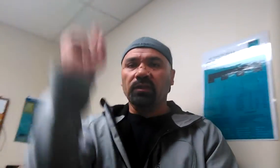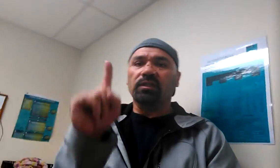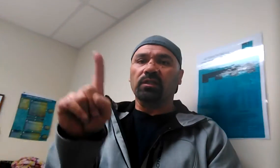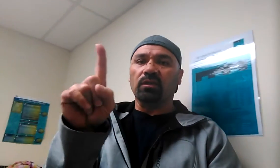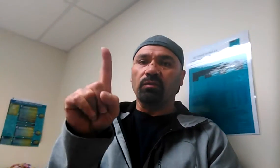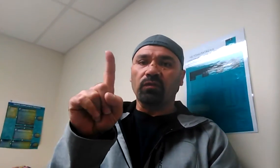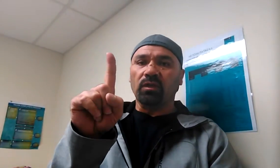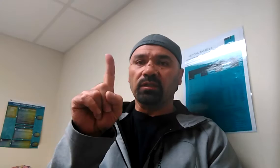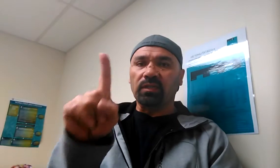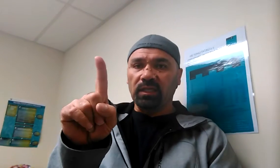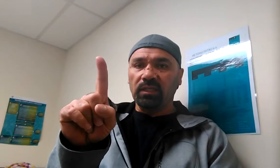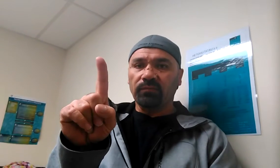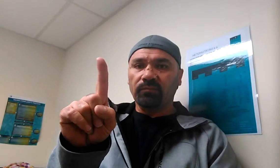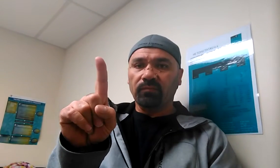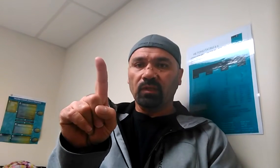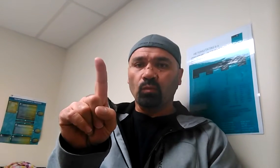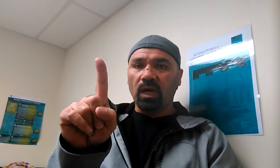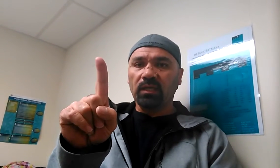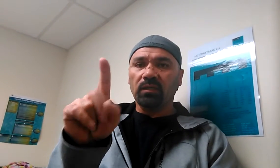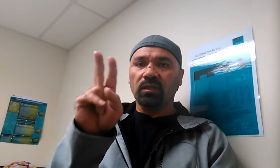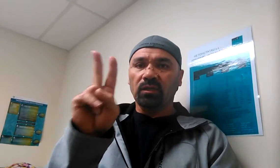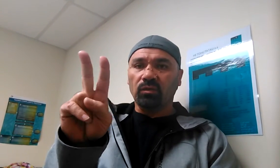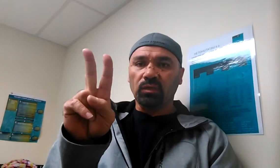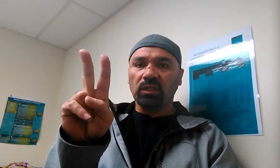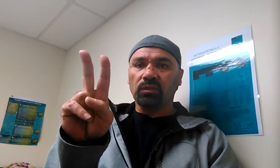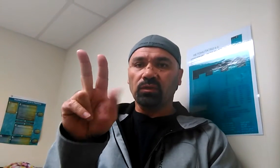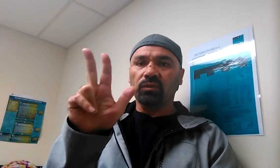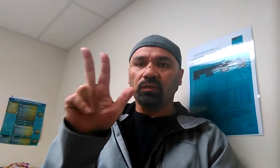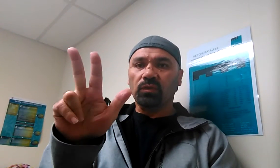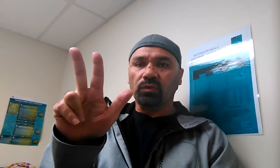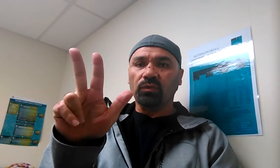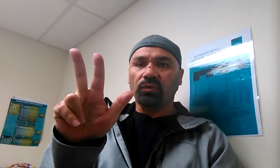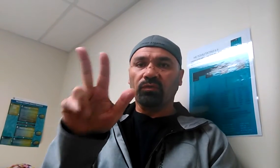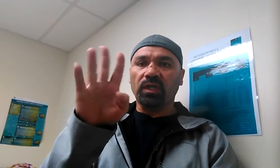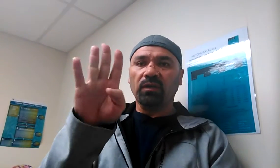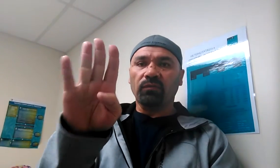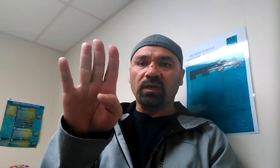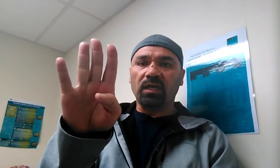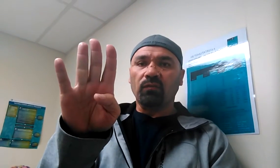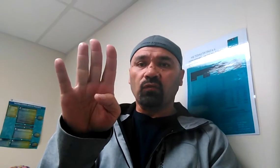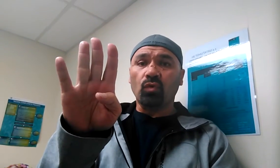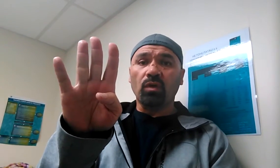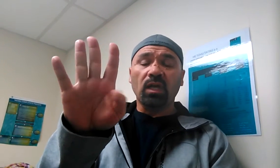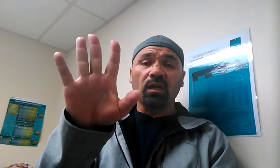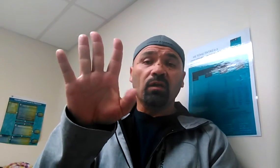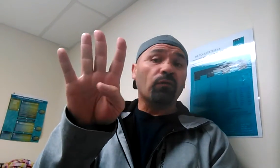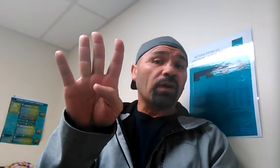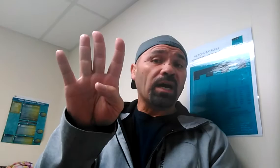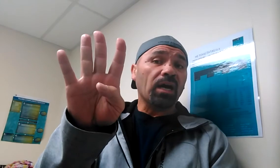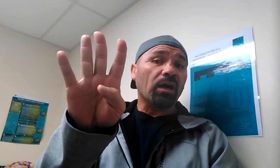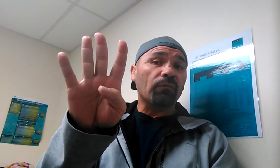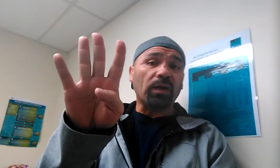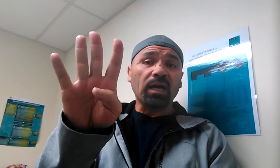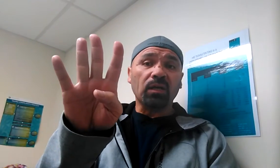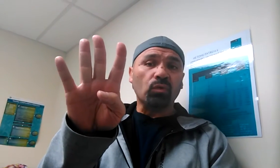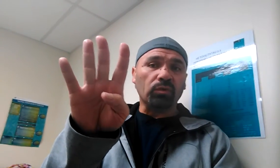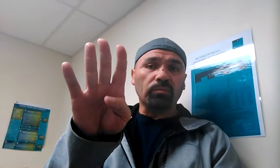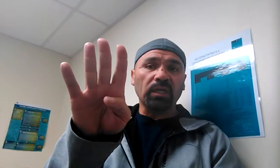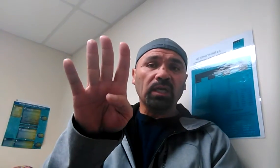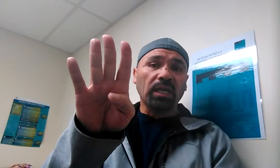this. So we've got tahi, 1, rua, 2, toru, 3, wha, 4, wha, kōrero mai.